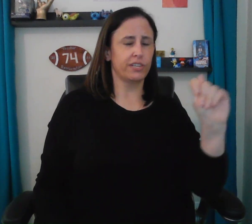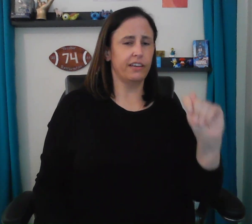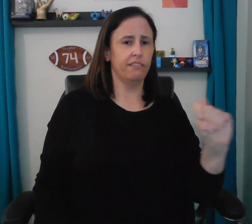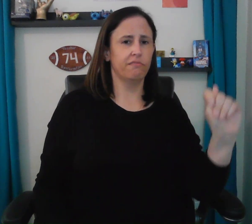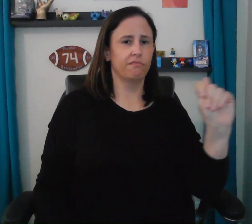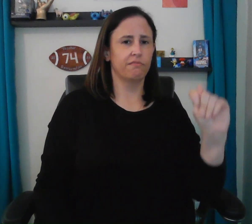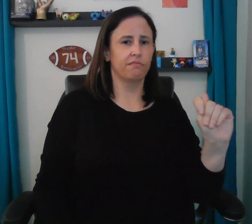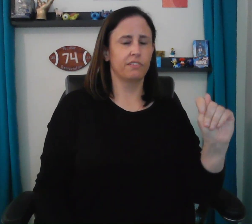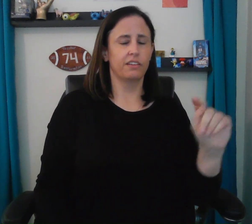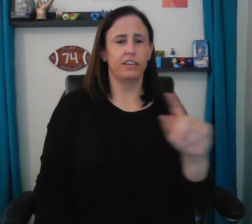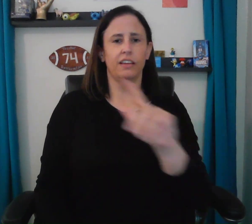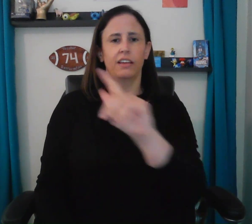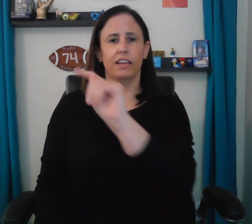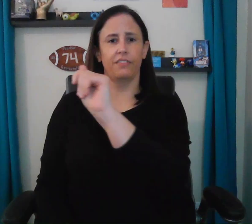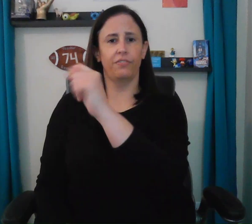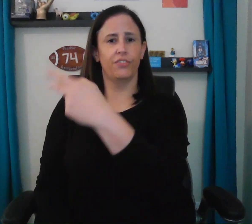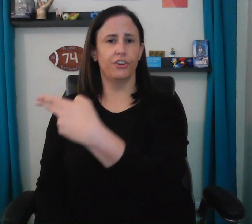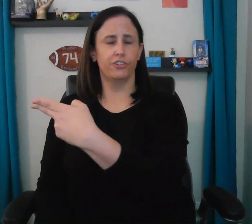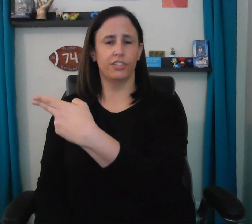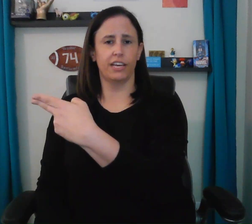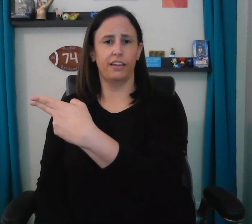Tuesday and Thursday,